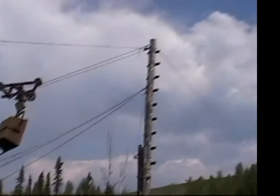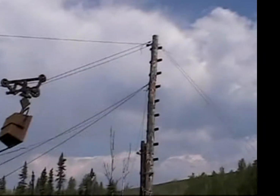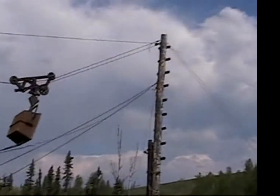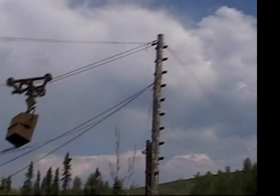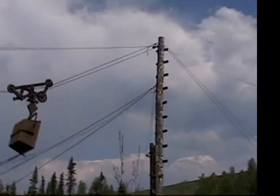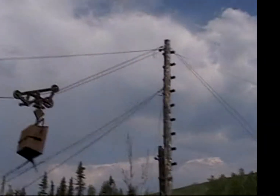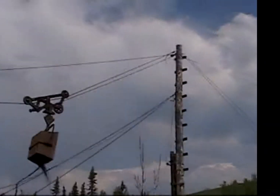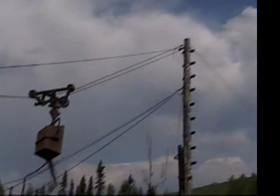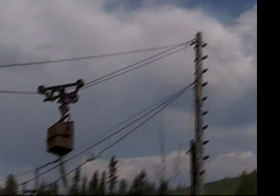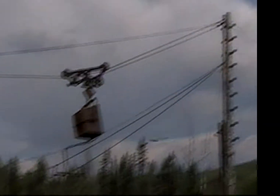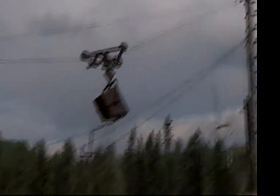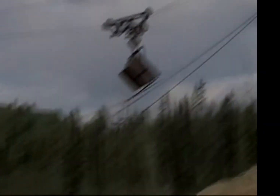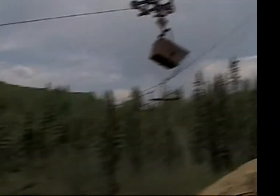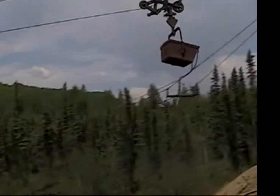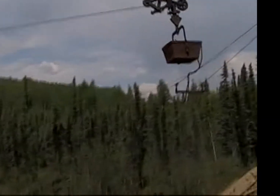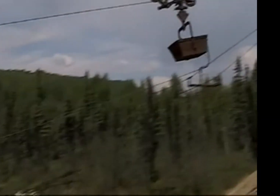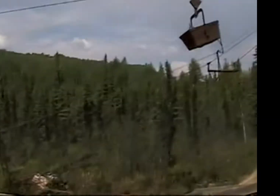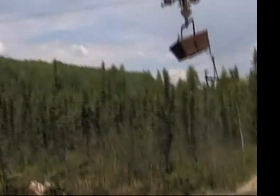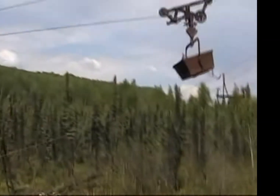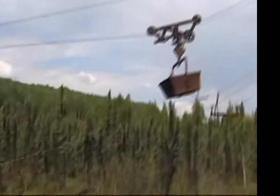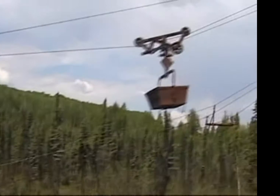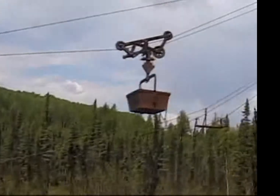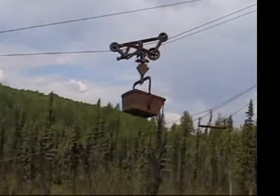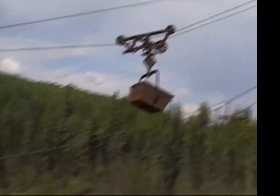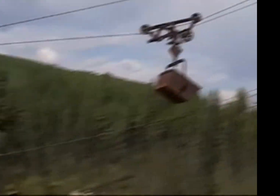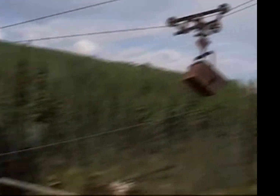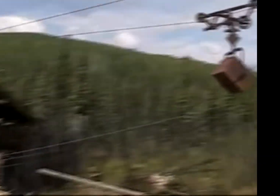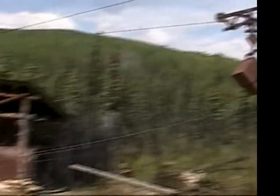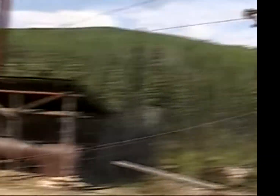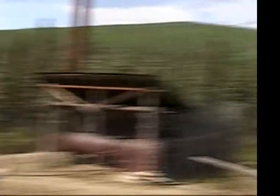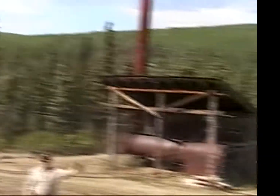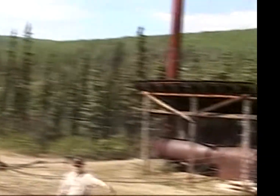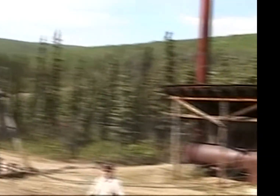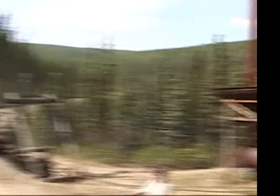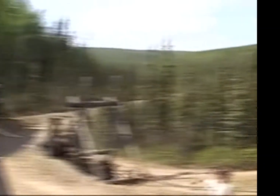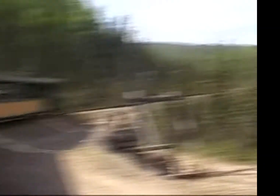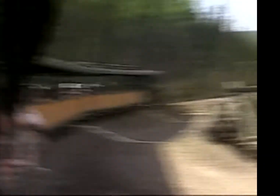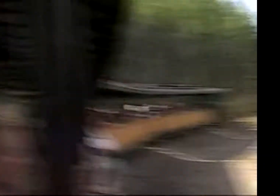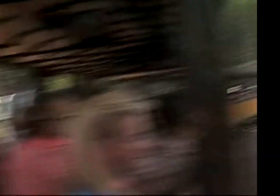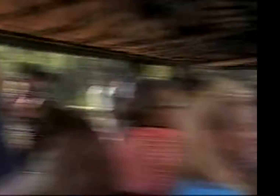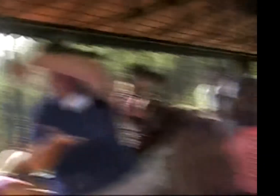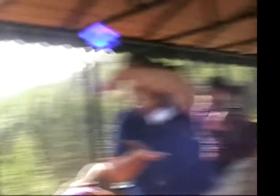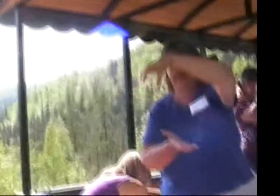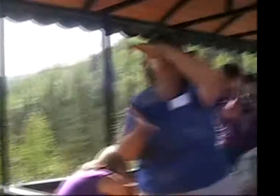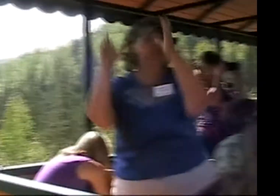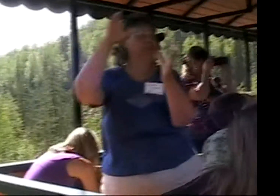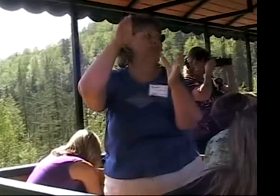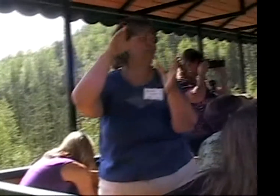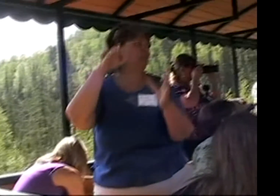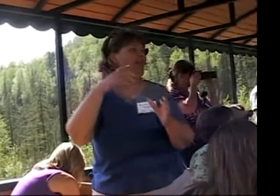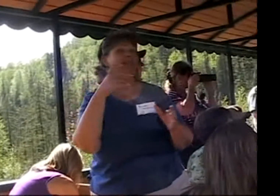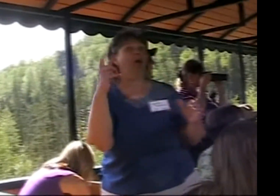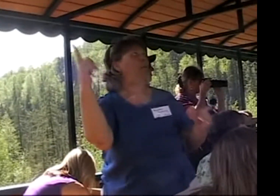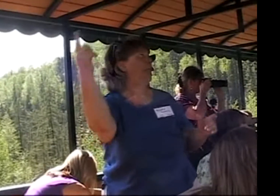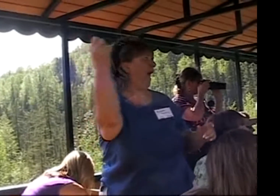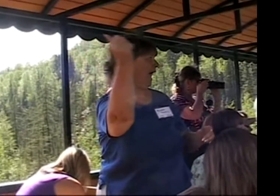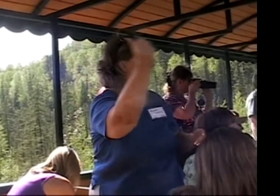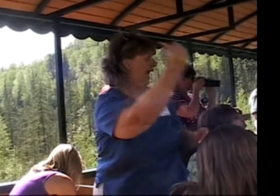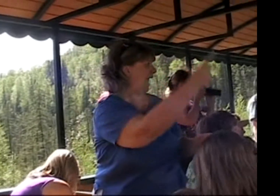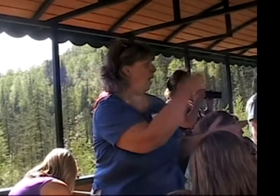catch, swivels, dump the load, and then let them come coasting back down into to bang into these logs here. You reset for